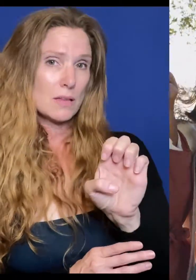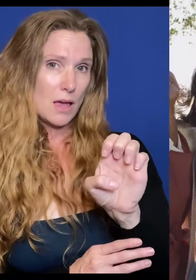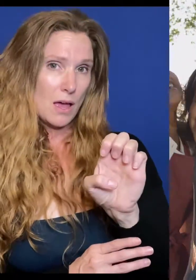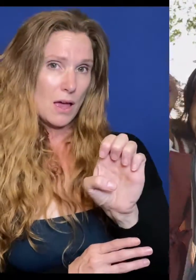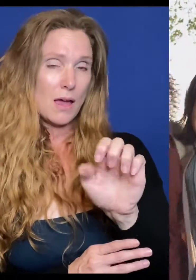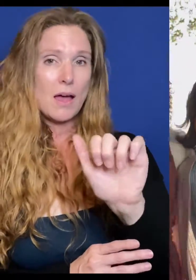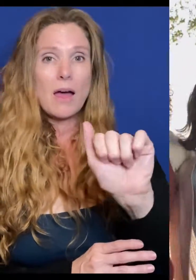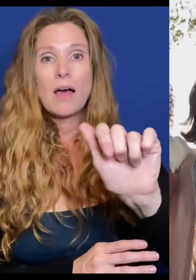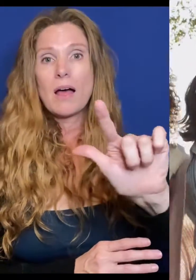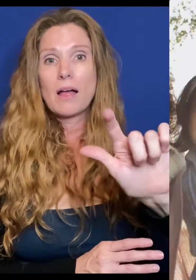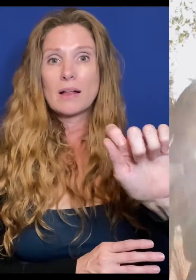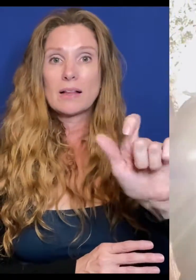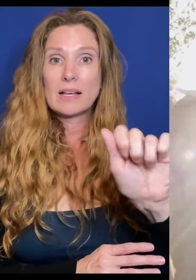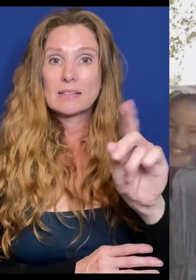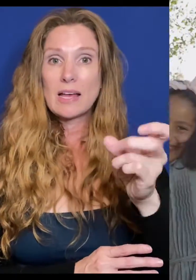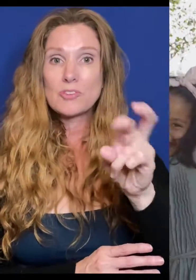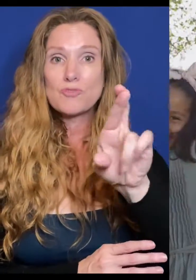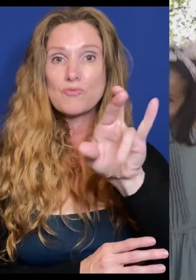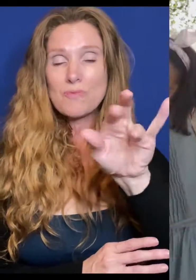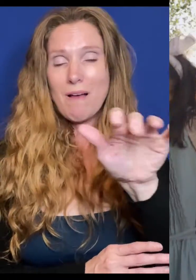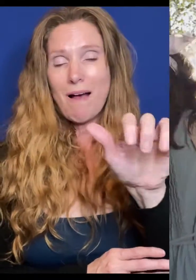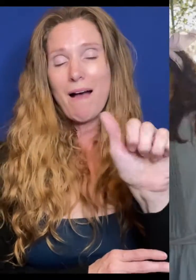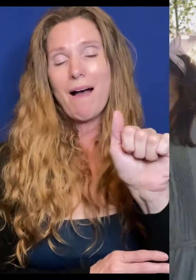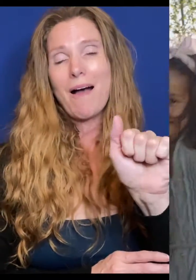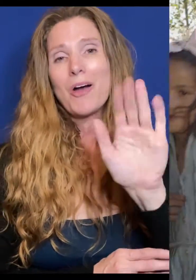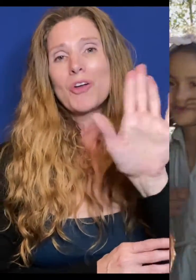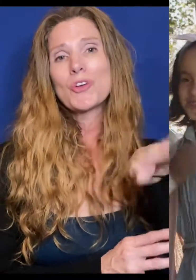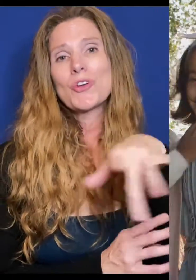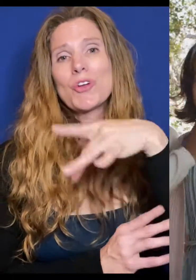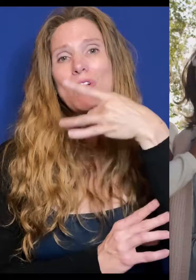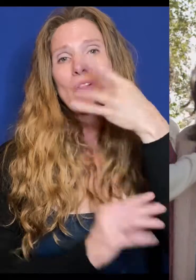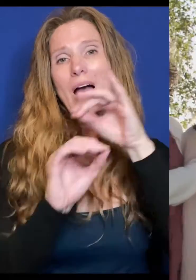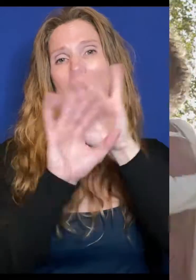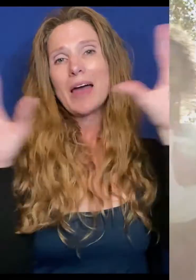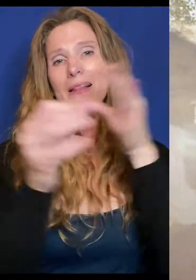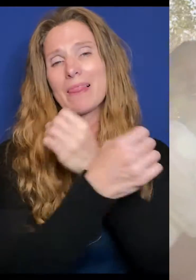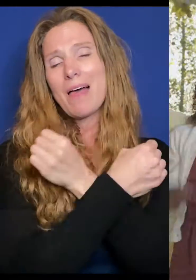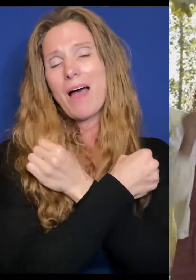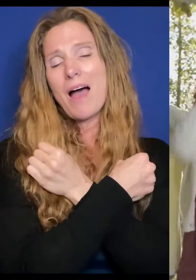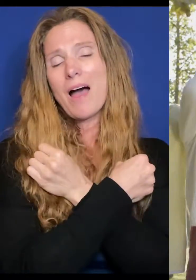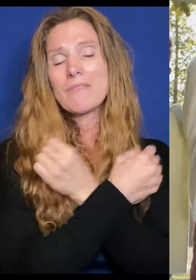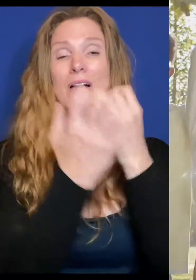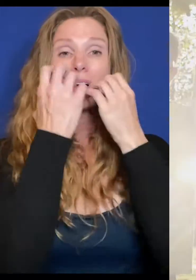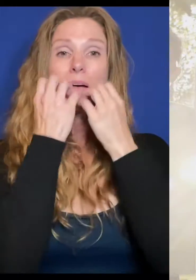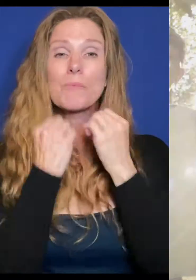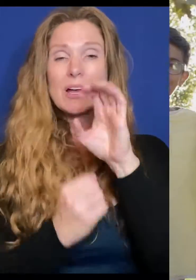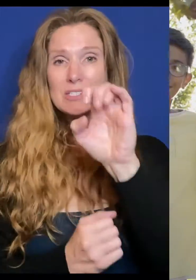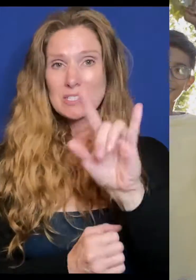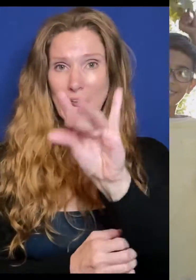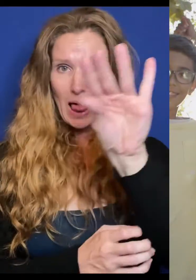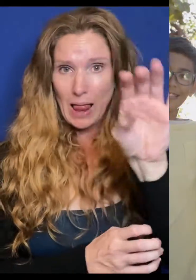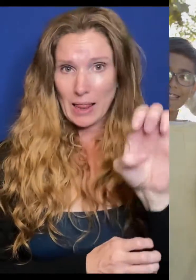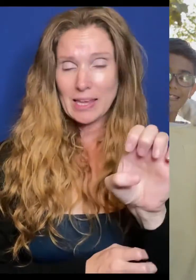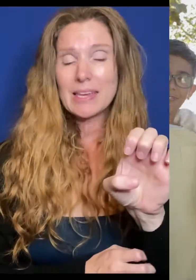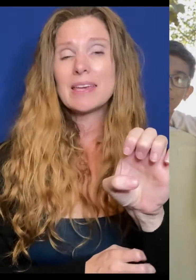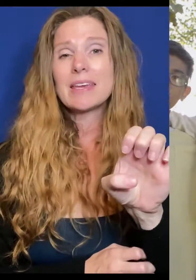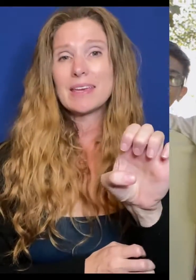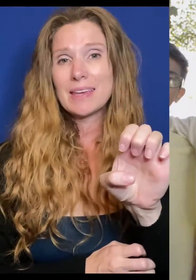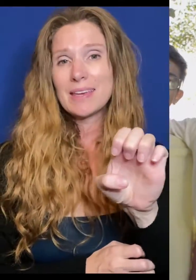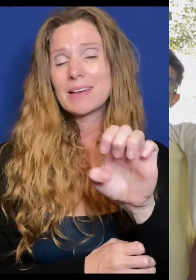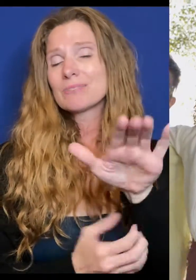Alexandria The light of love Her precious Ellie